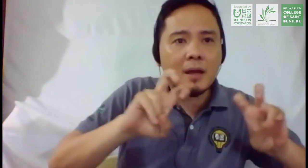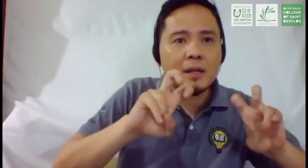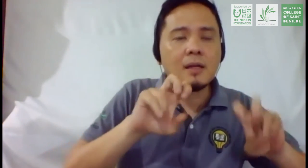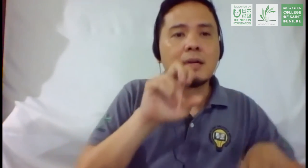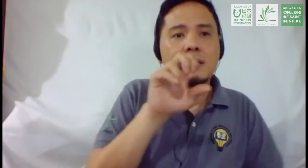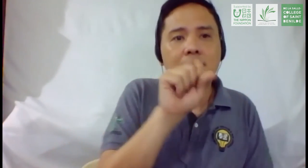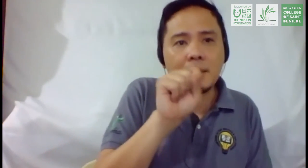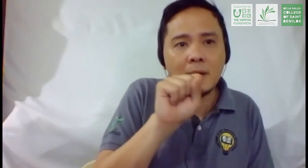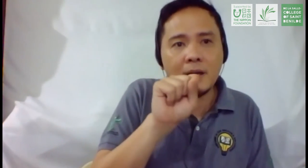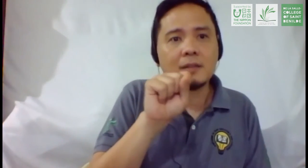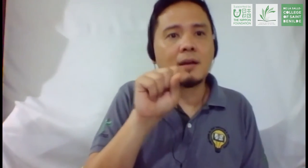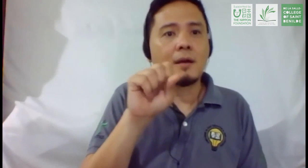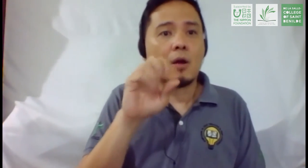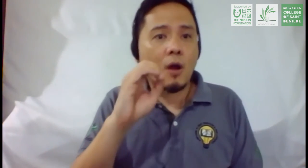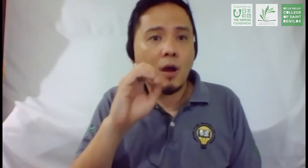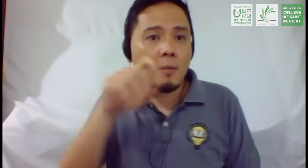connected.